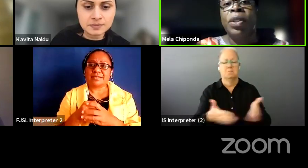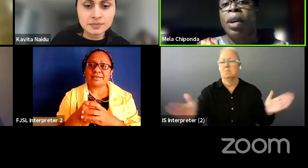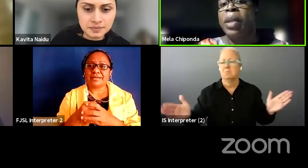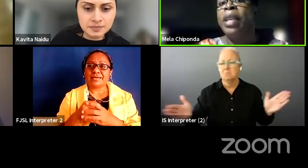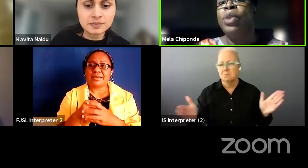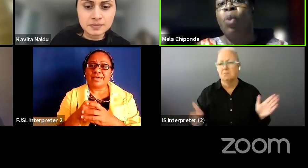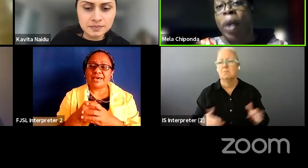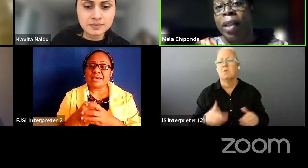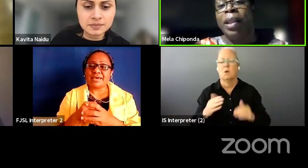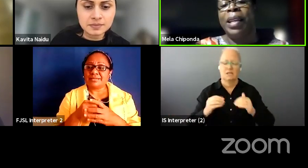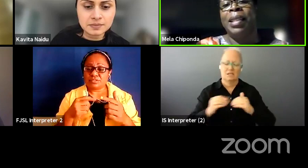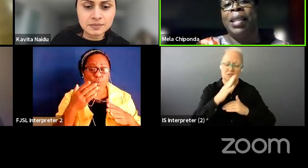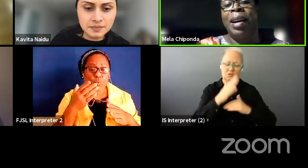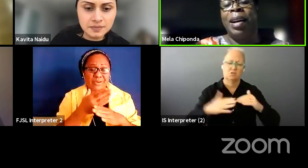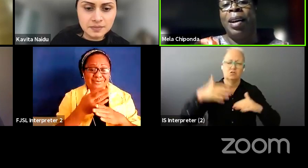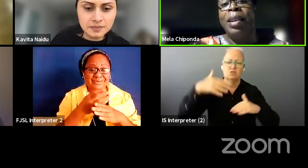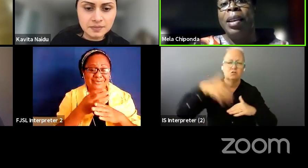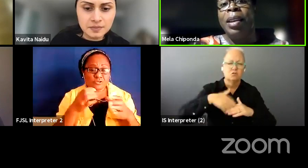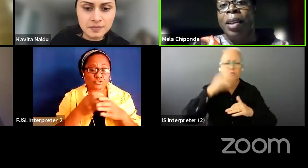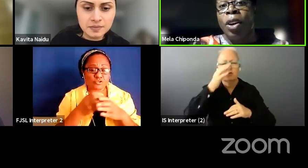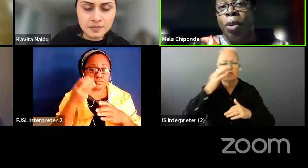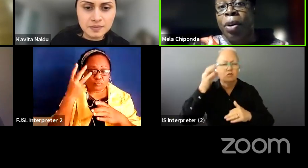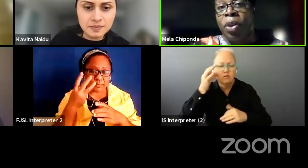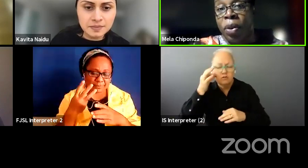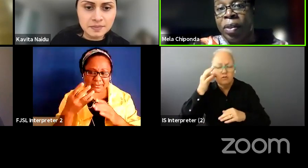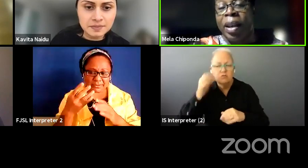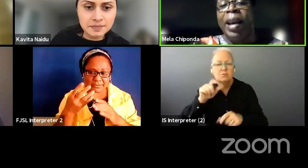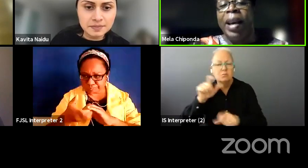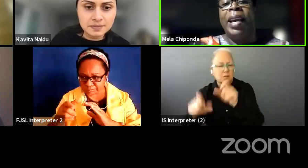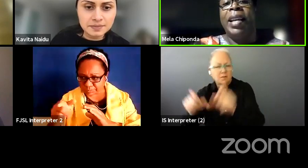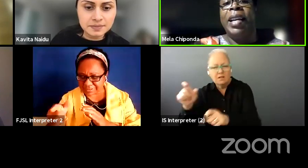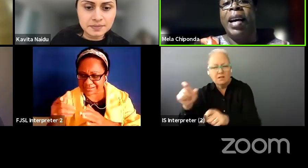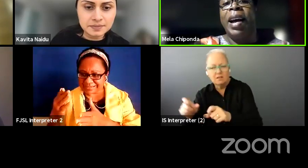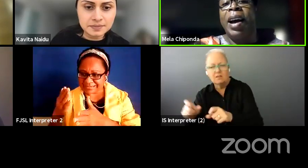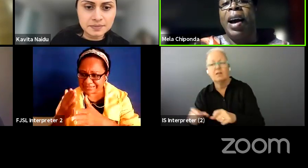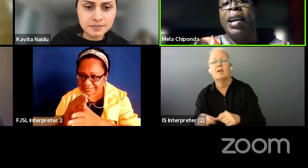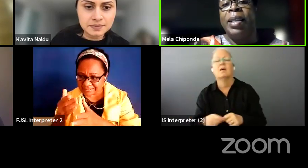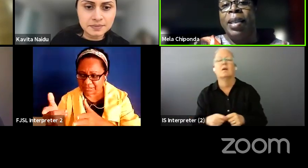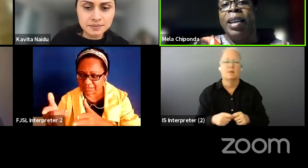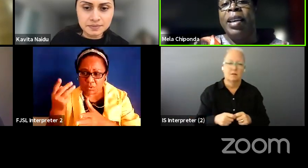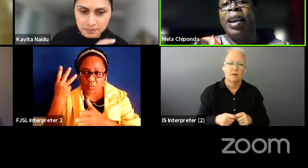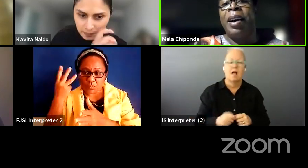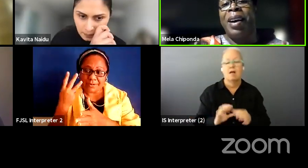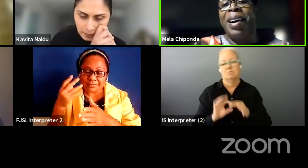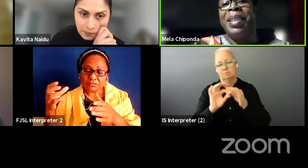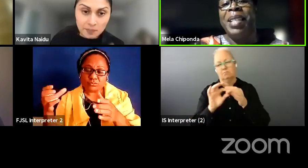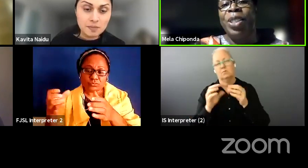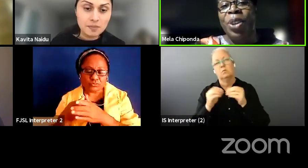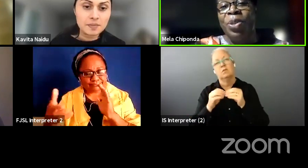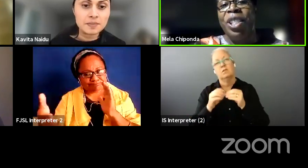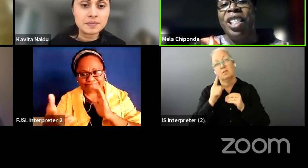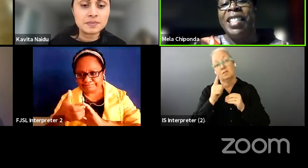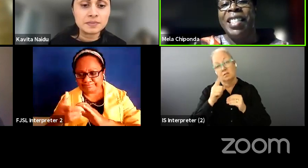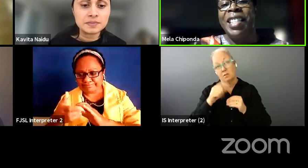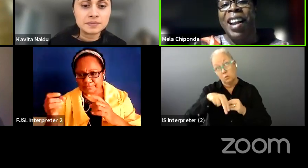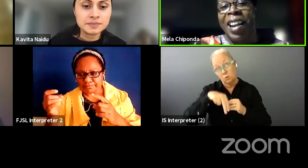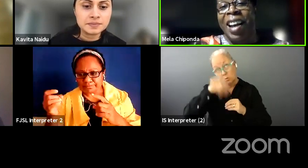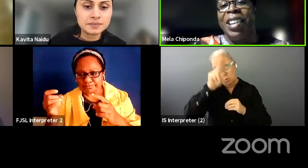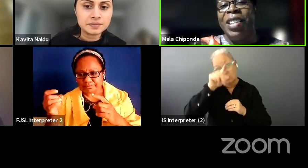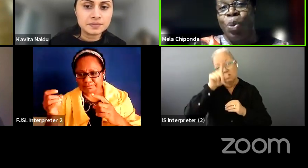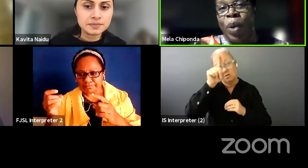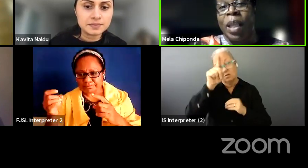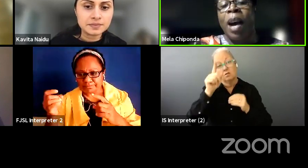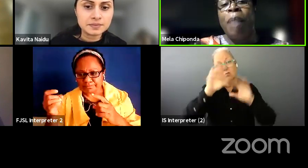in the global South as well as in the global North. And I think the